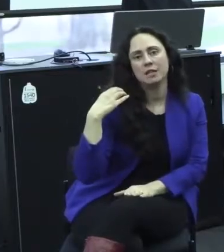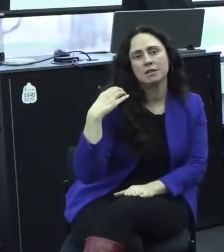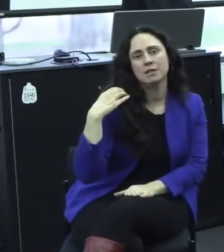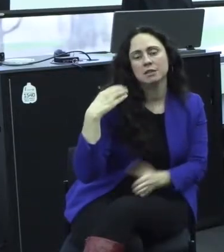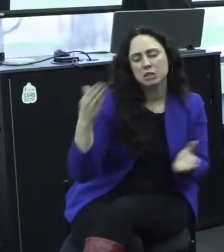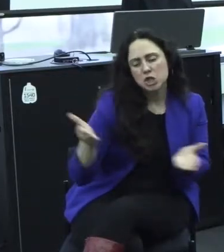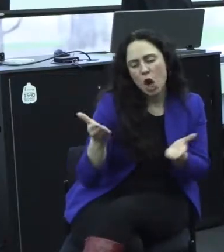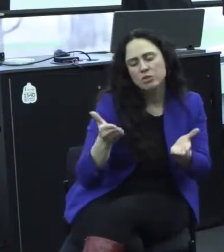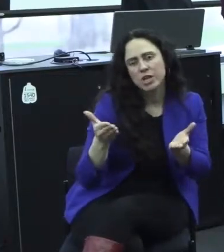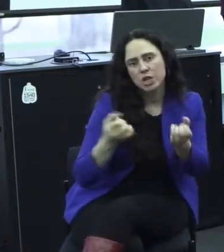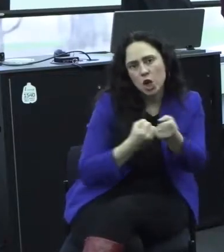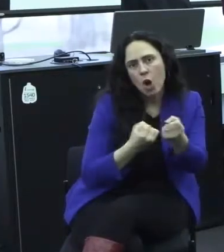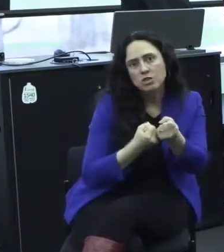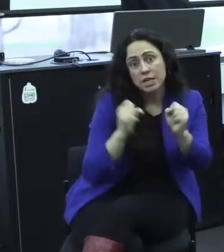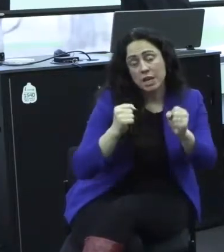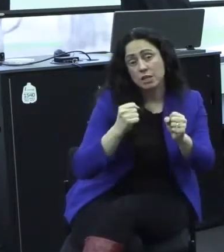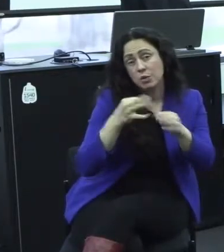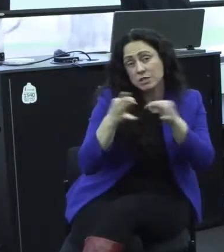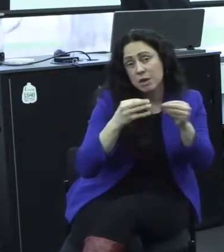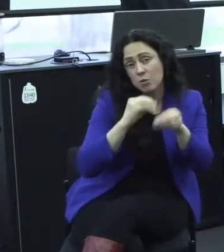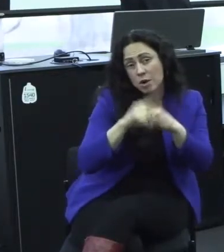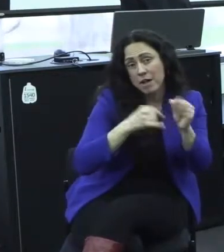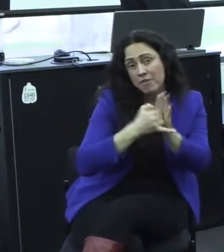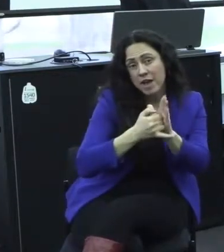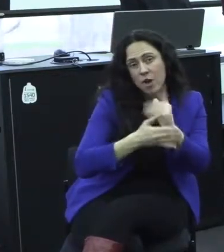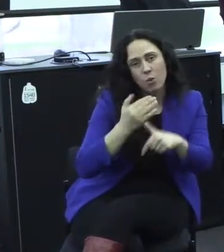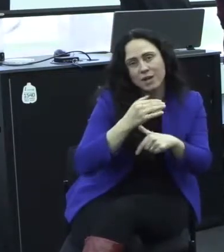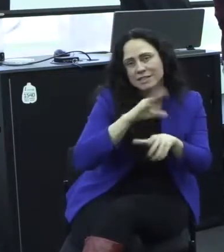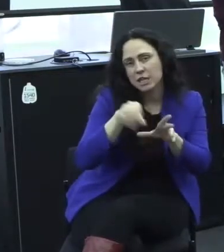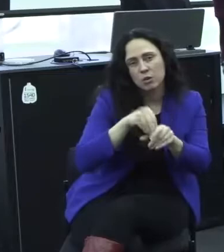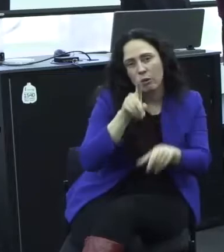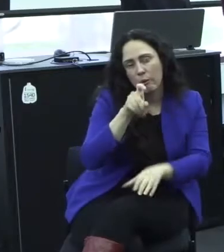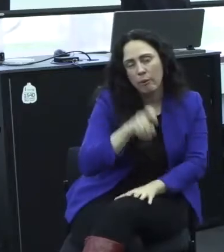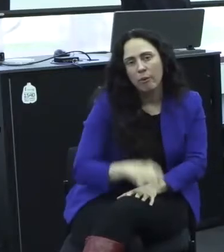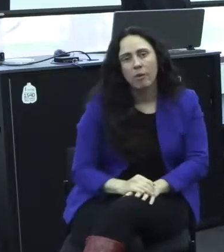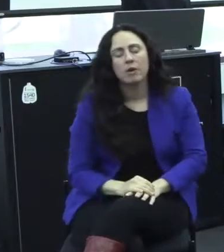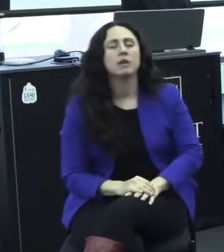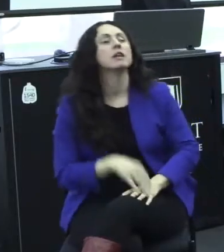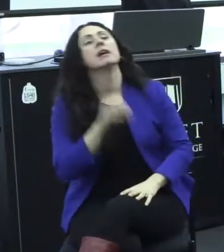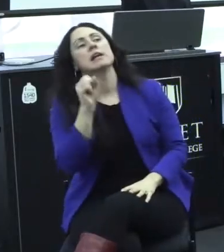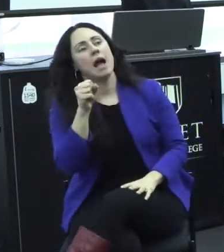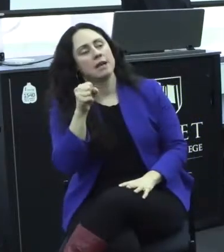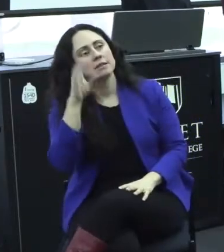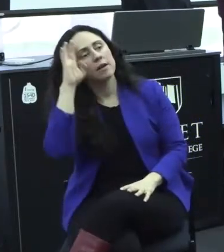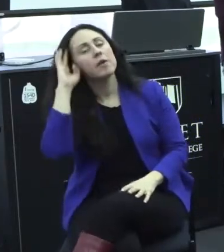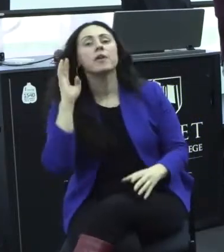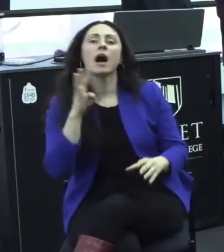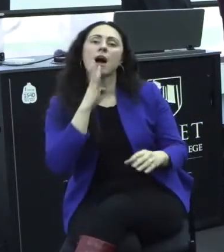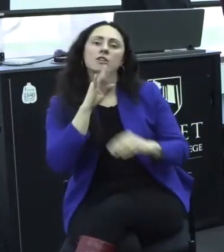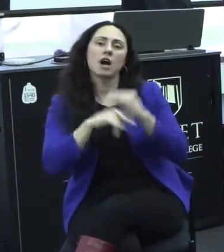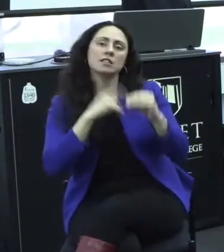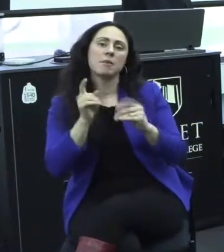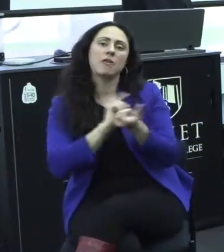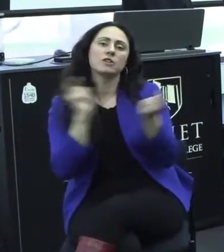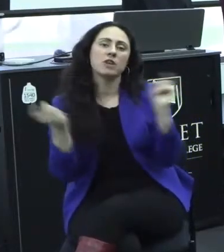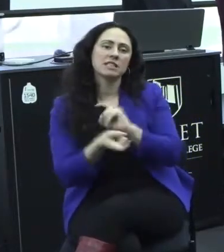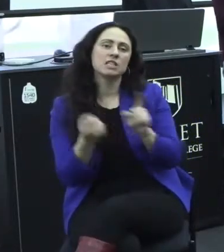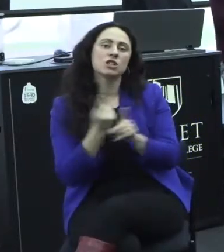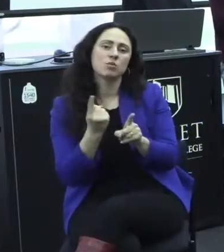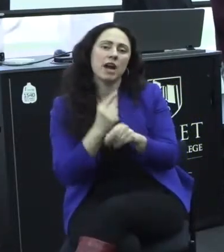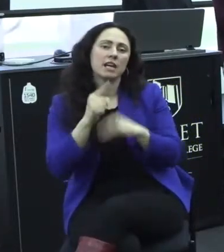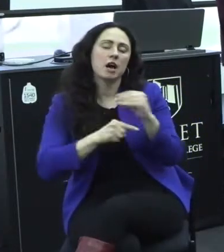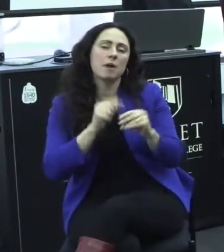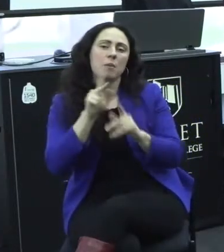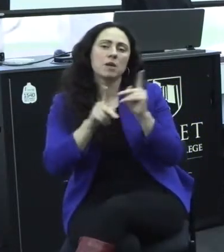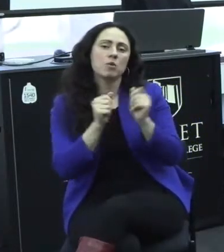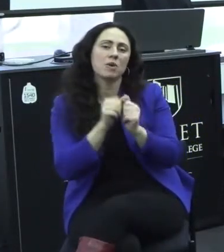of tell us a little bit more about that, what the coaching looks like? Absolutely. I talked about the transition, right? About those